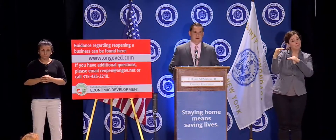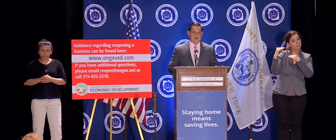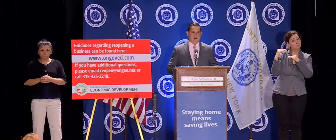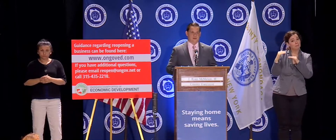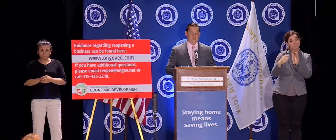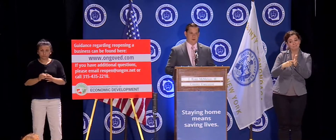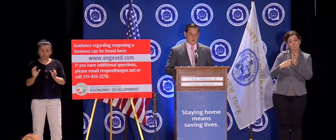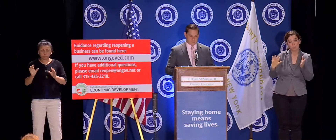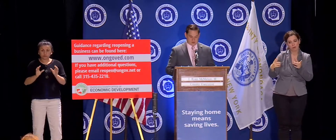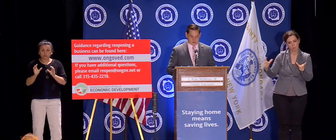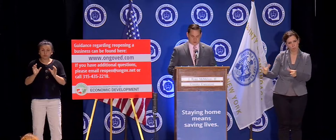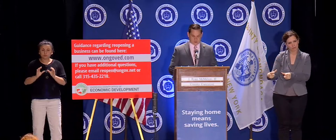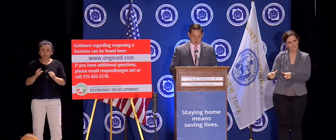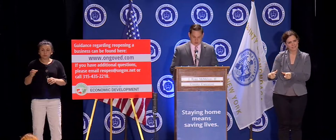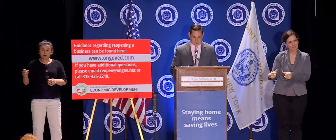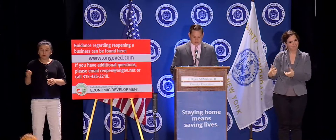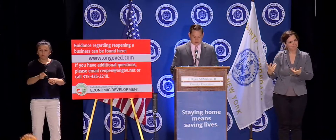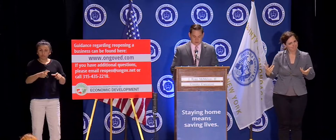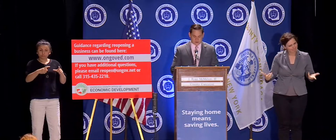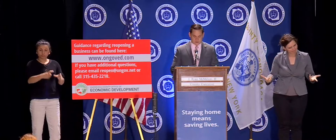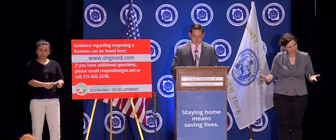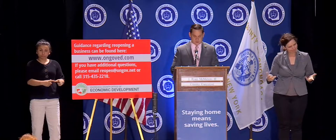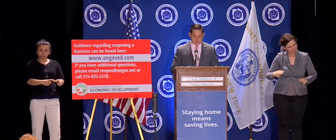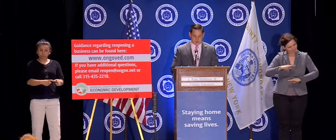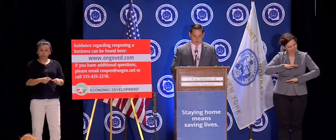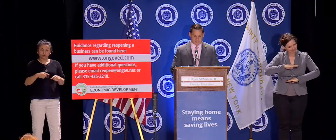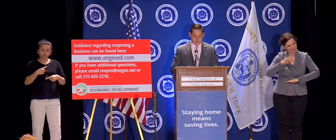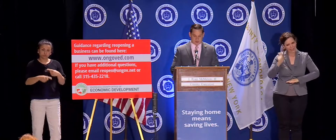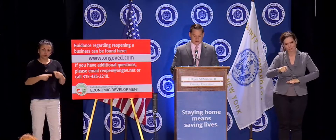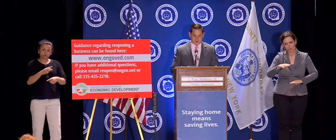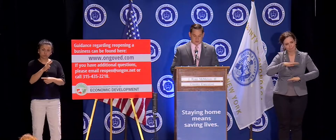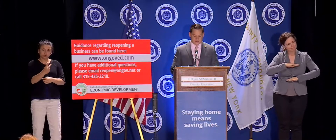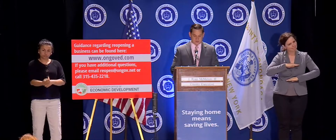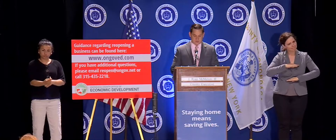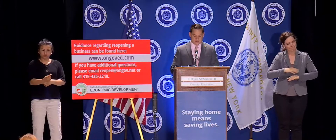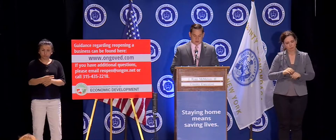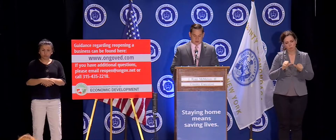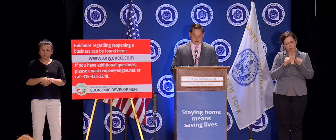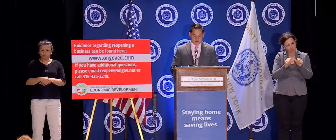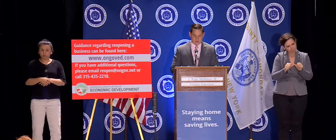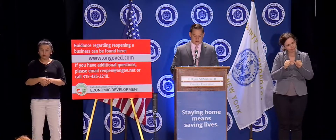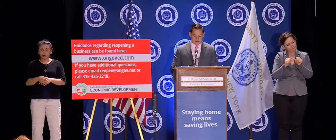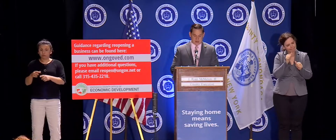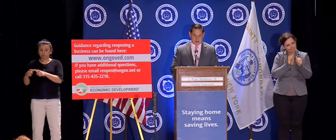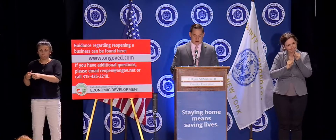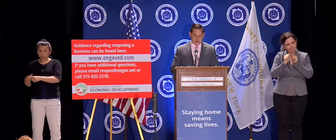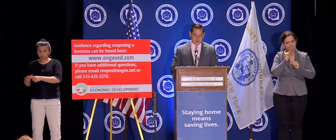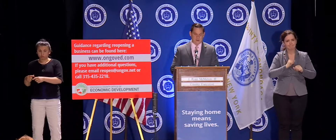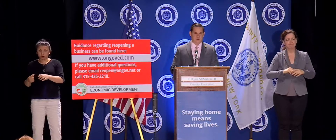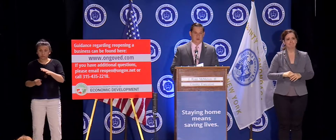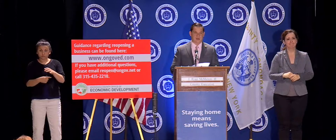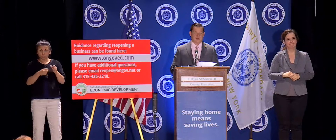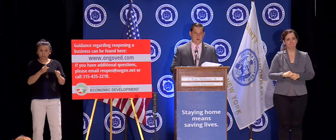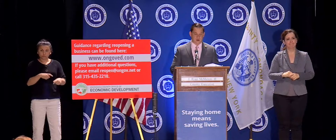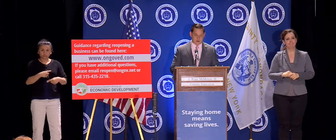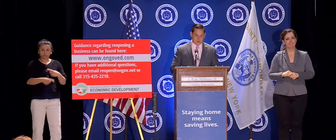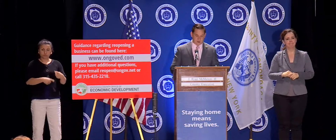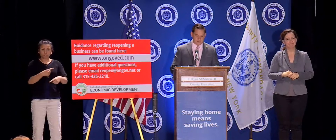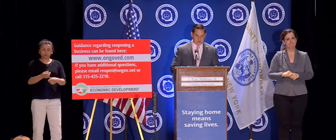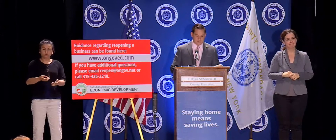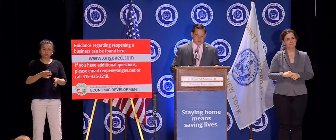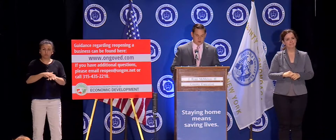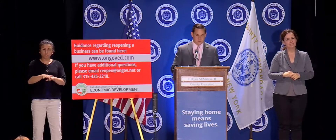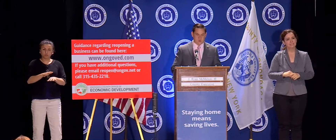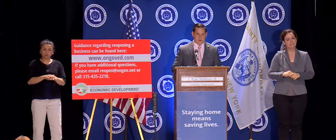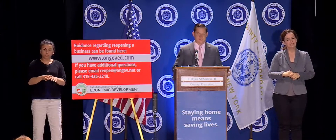quarantine. So certainly this is a number that's going to stay in this range longer